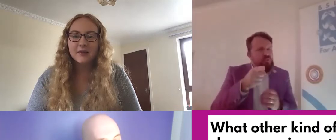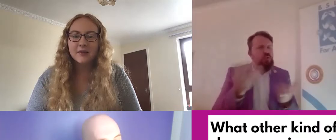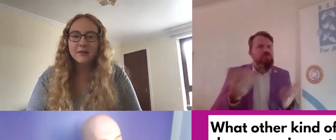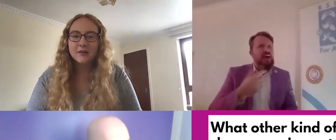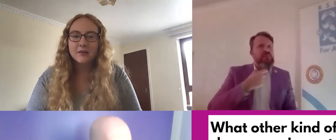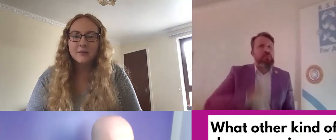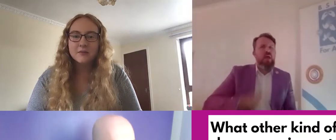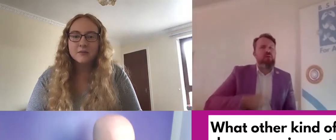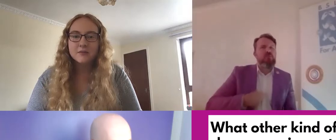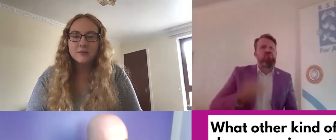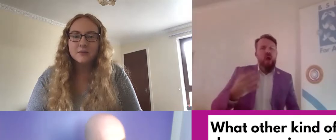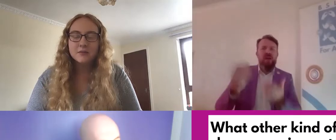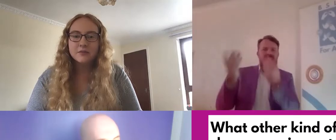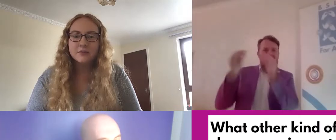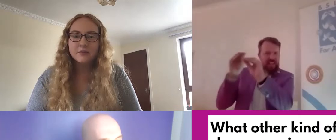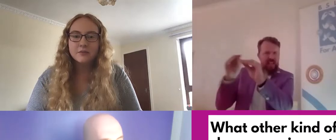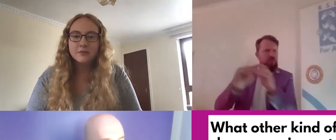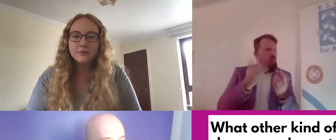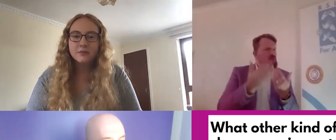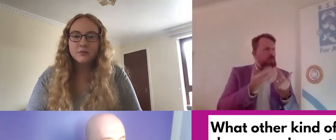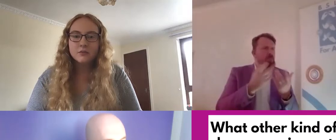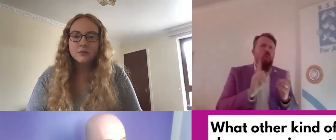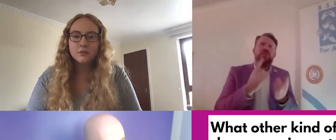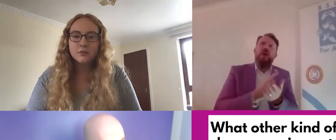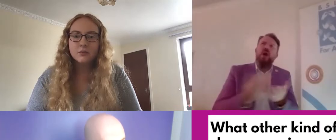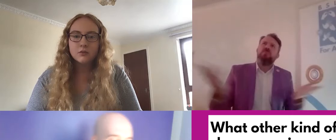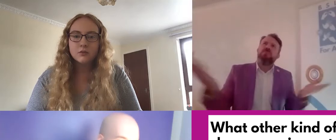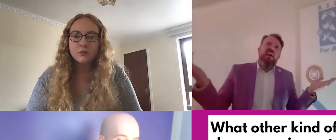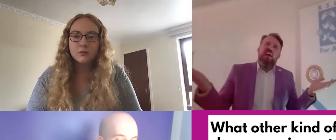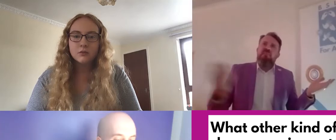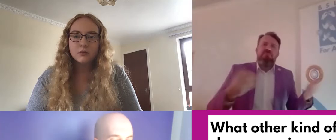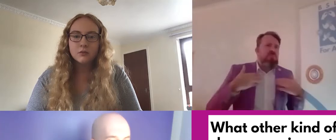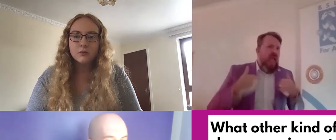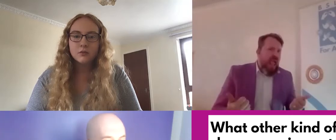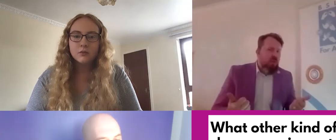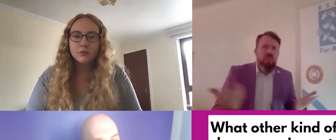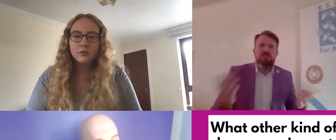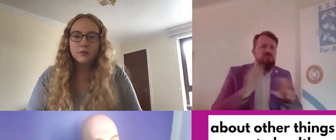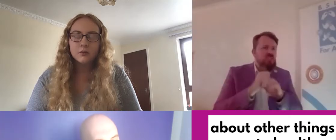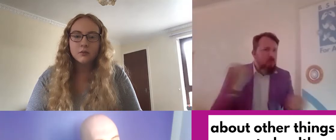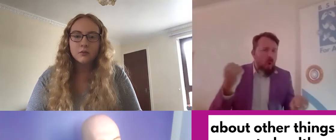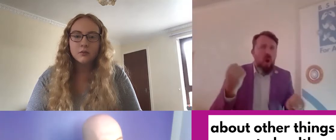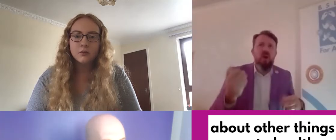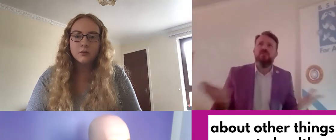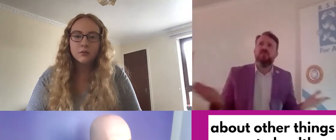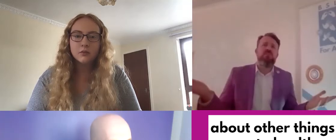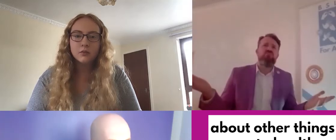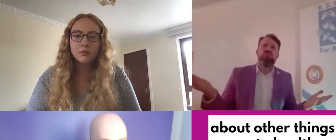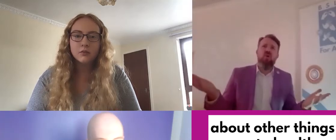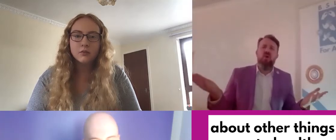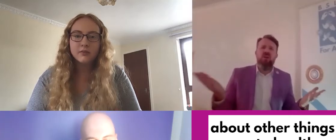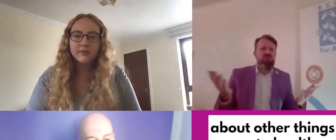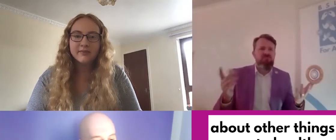So, what other kind of changes or impacts do you feel like it's had personally? Now, you've covered education, but what about other